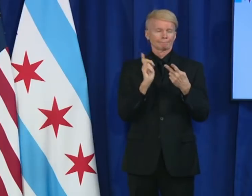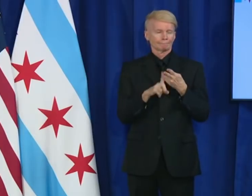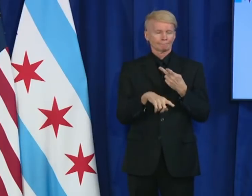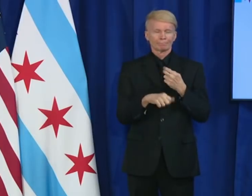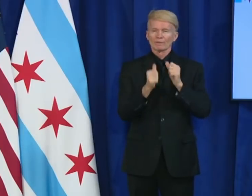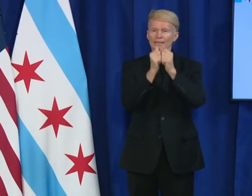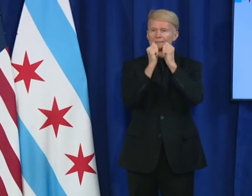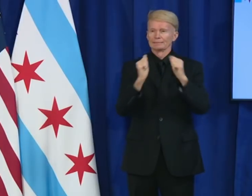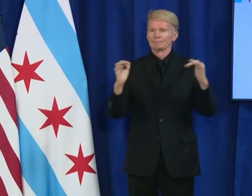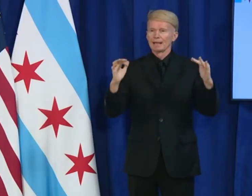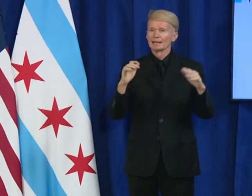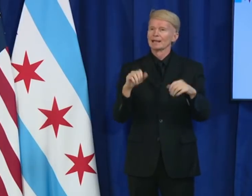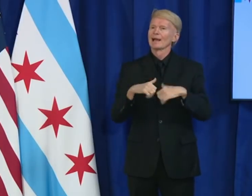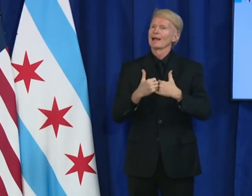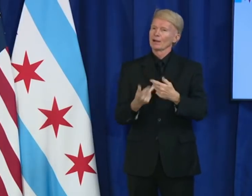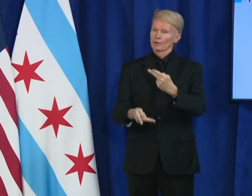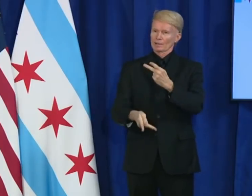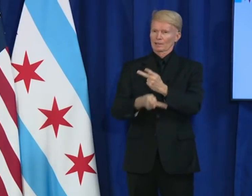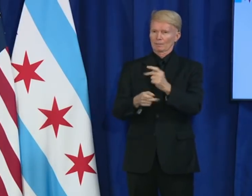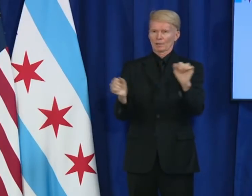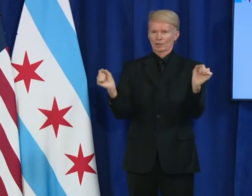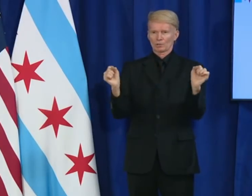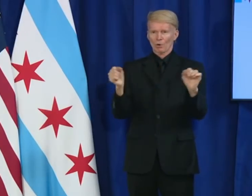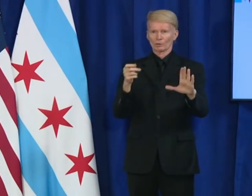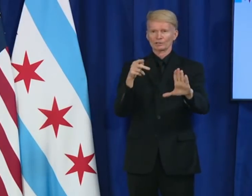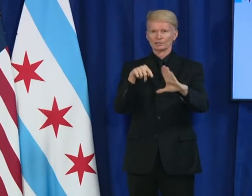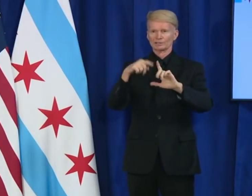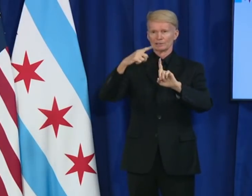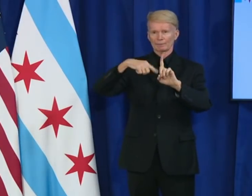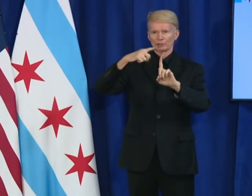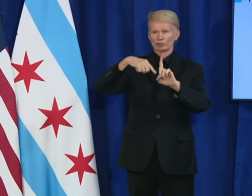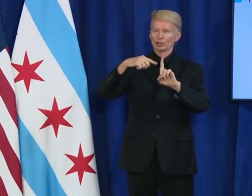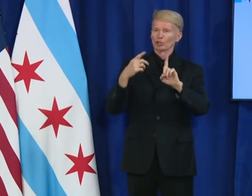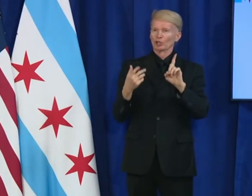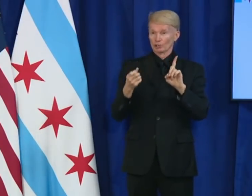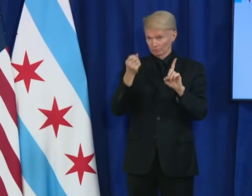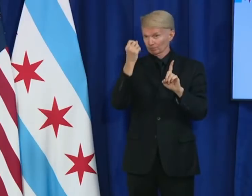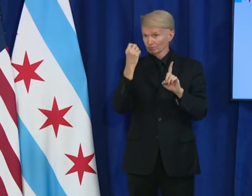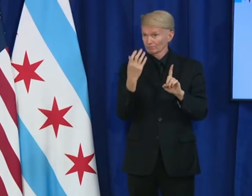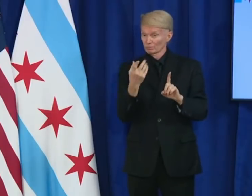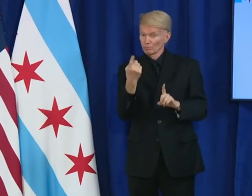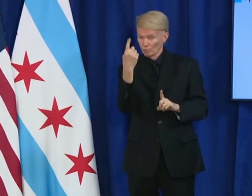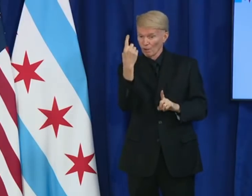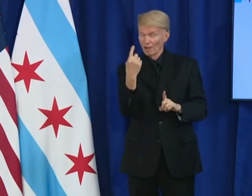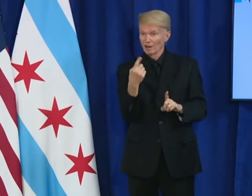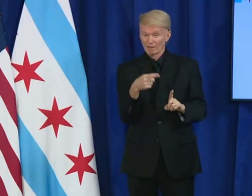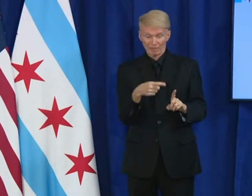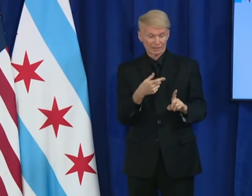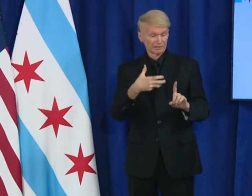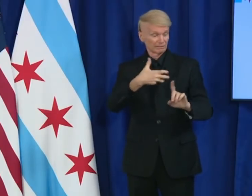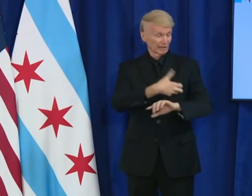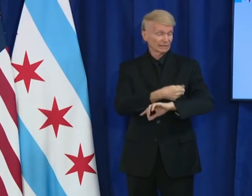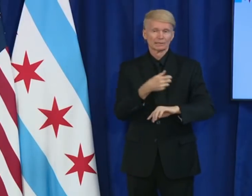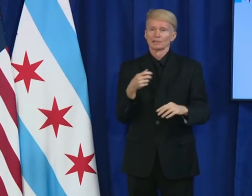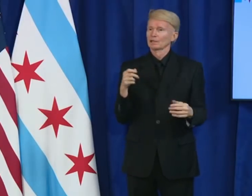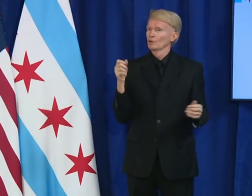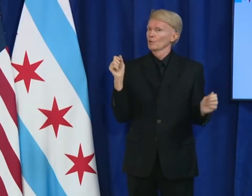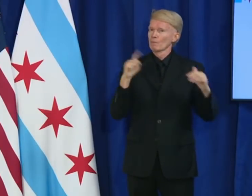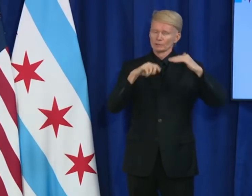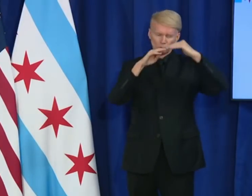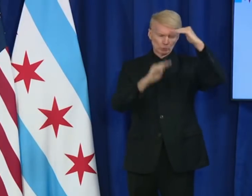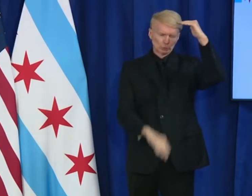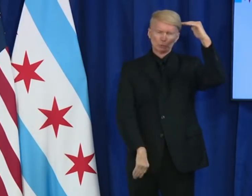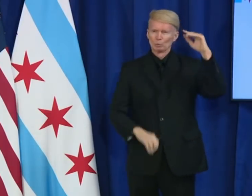capacity for vaccine storage at multiple different temperature levels. One of the early vaccines requires a very low temperature for